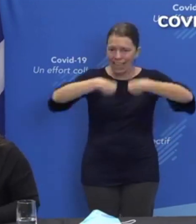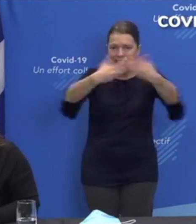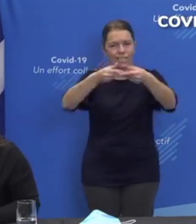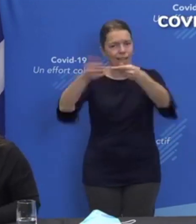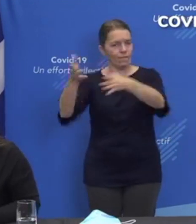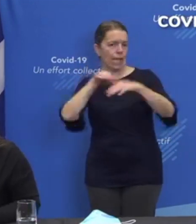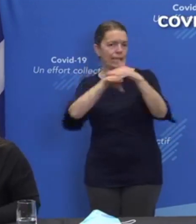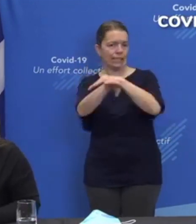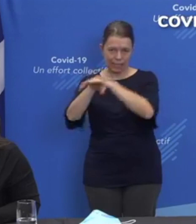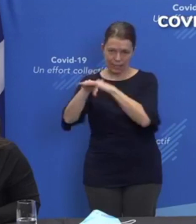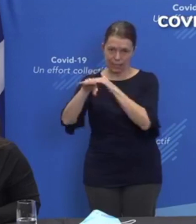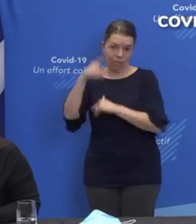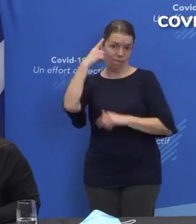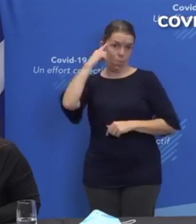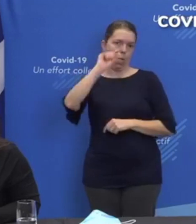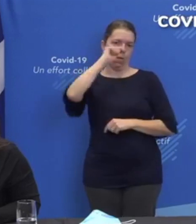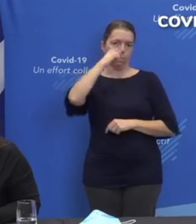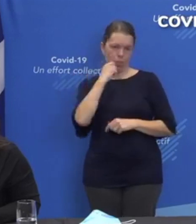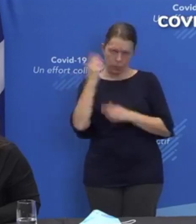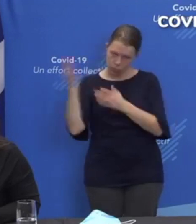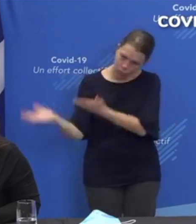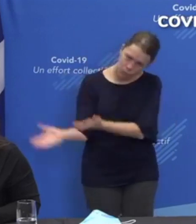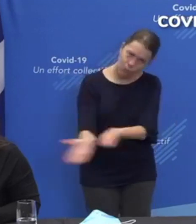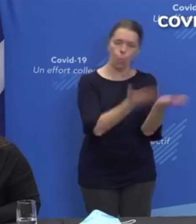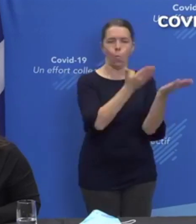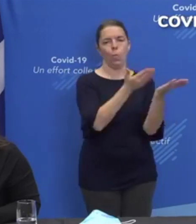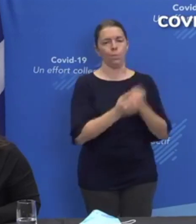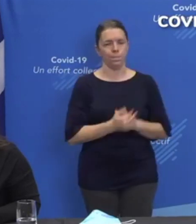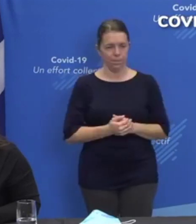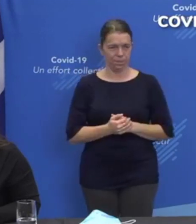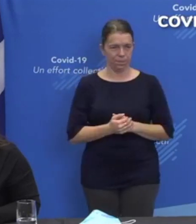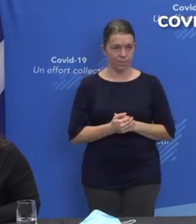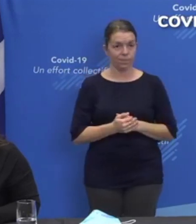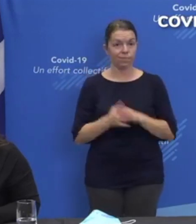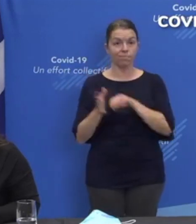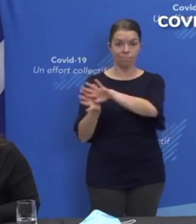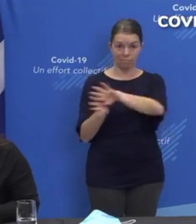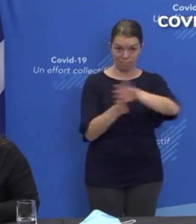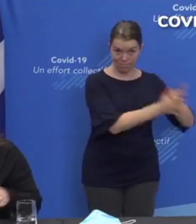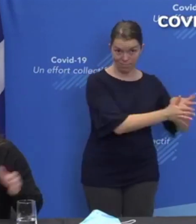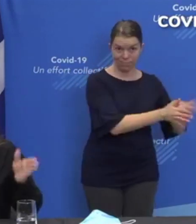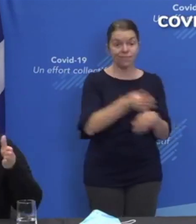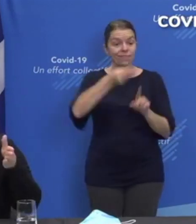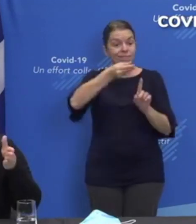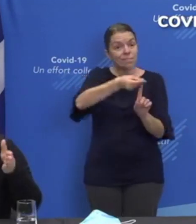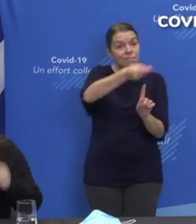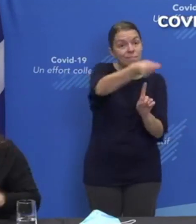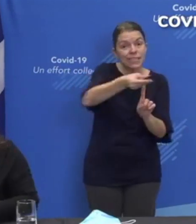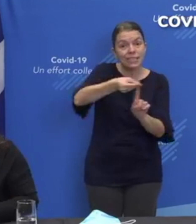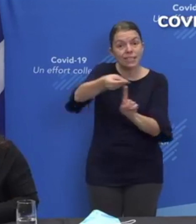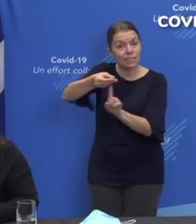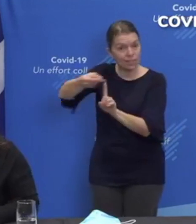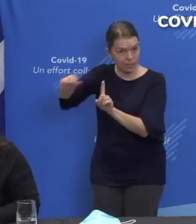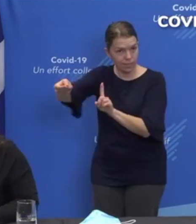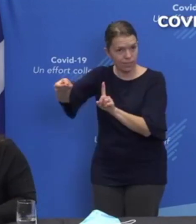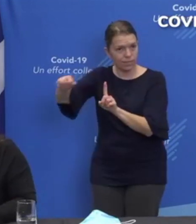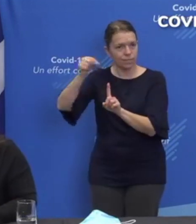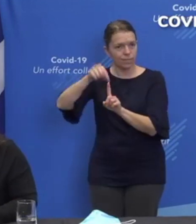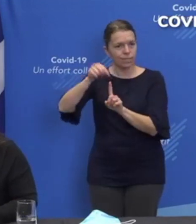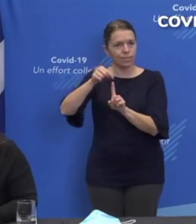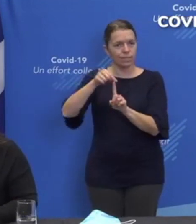neighborhoods. When we look at the outbreaks, we currently have, when we look at the active